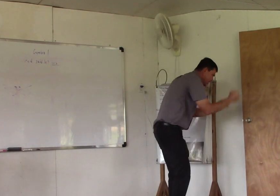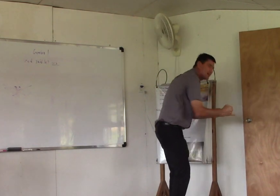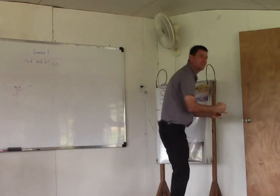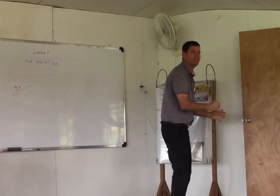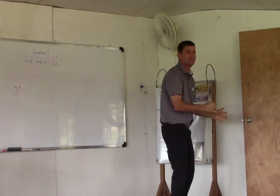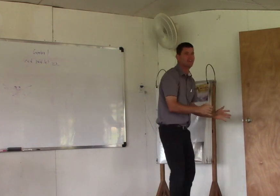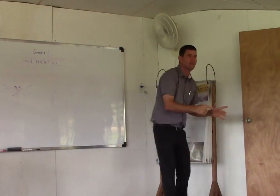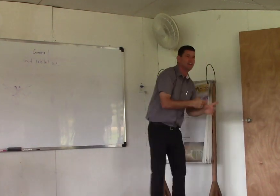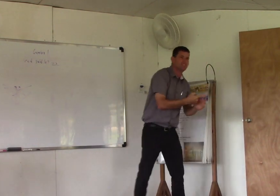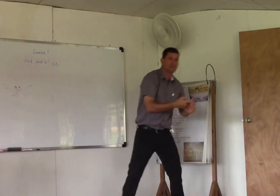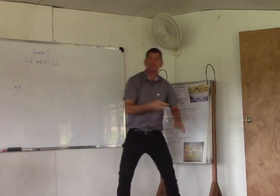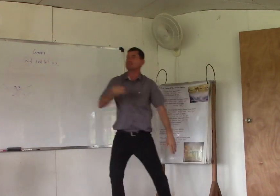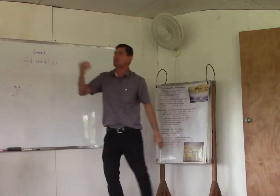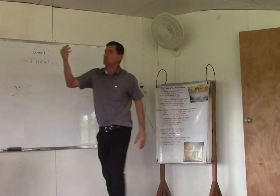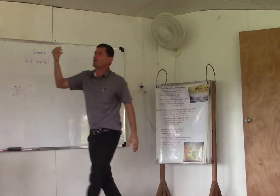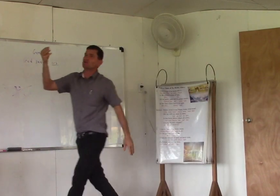idol. And then Moses.